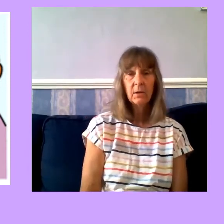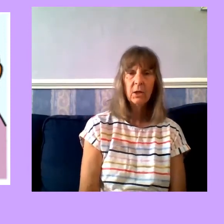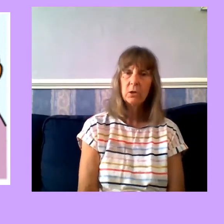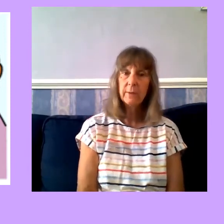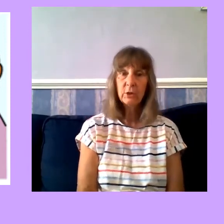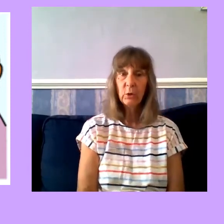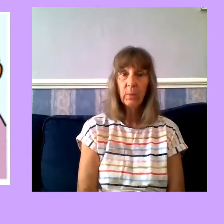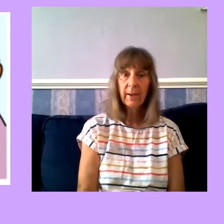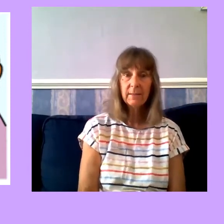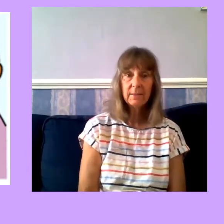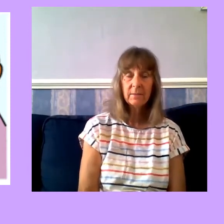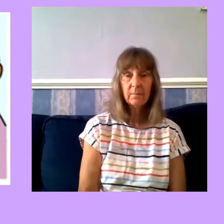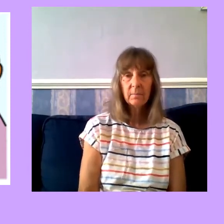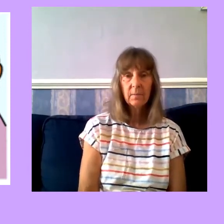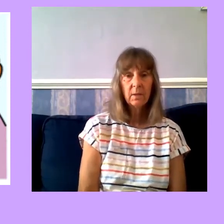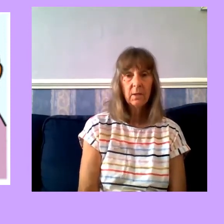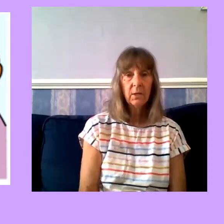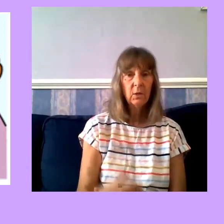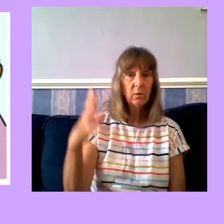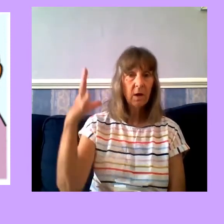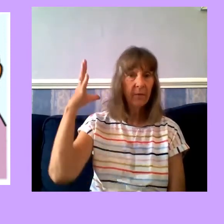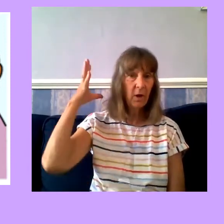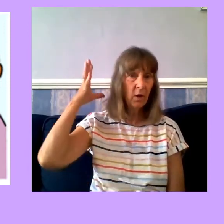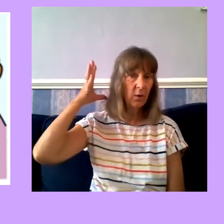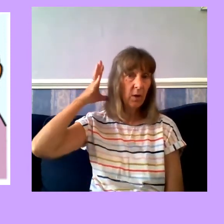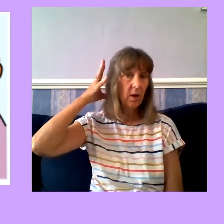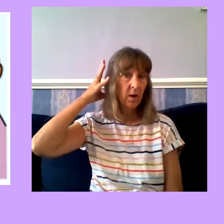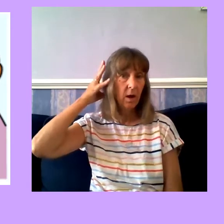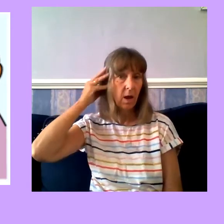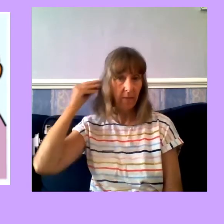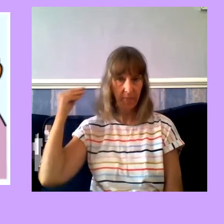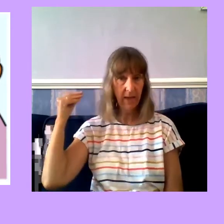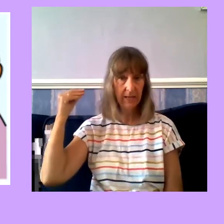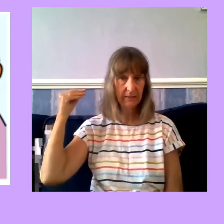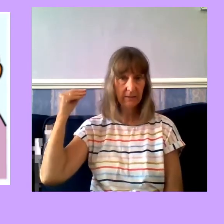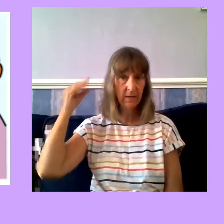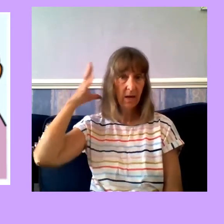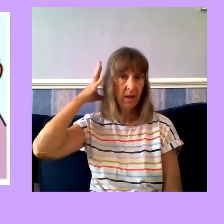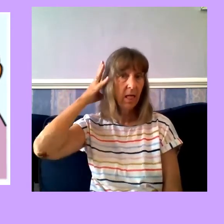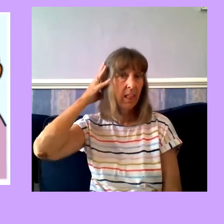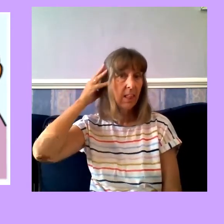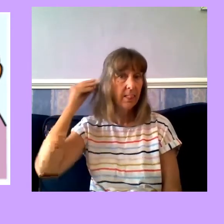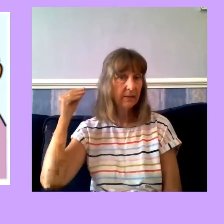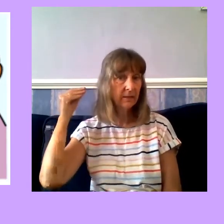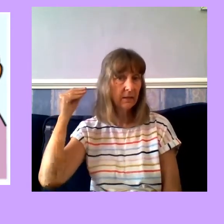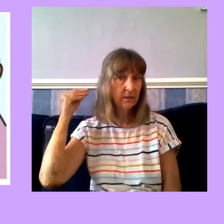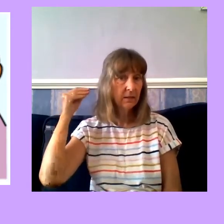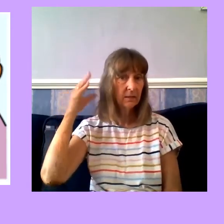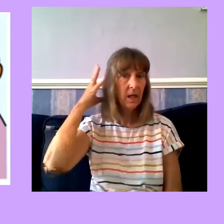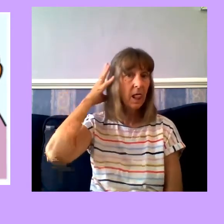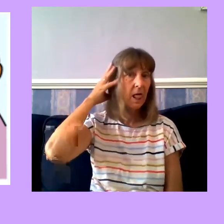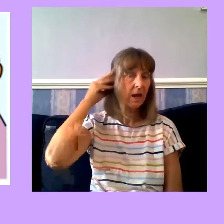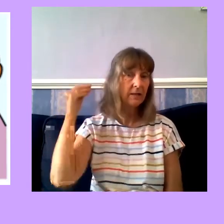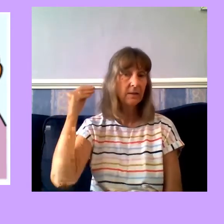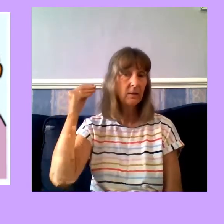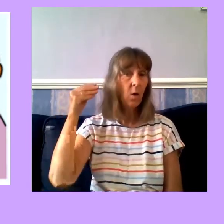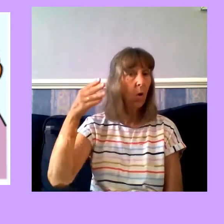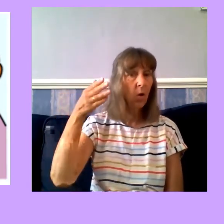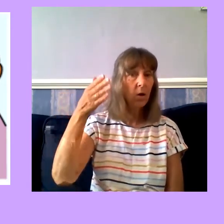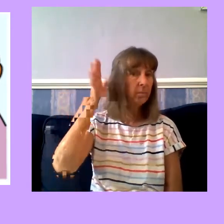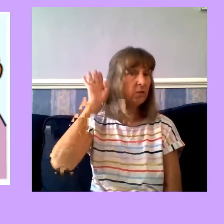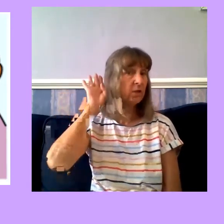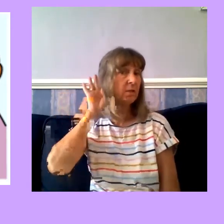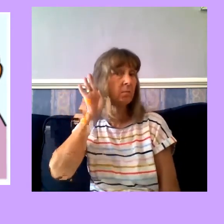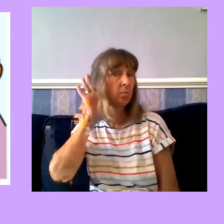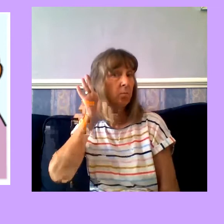Listen, you can do it two ways. You can either go like that, listen, listen, listen,